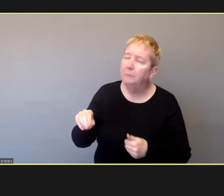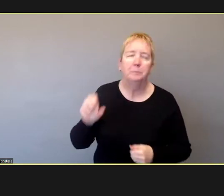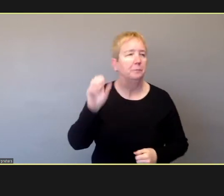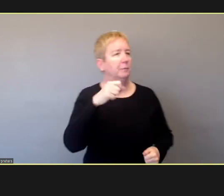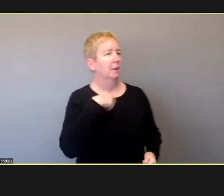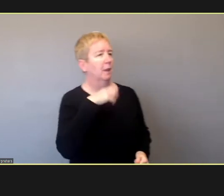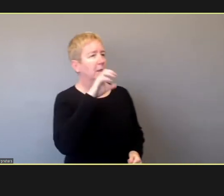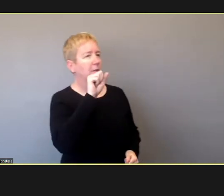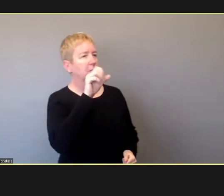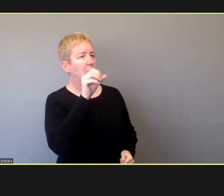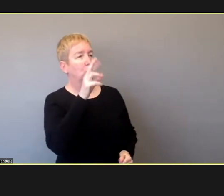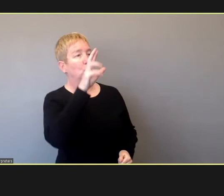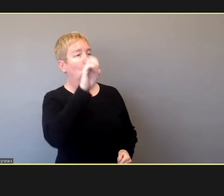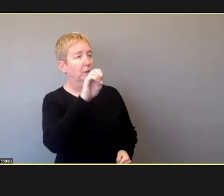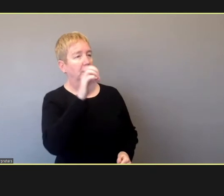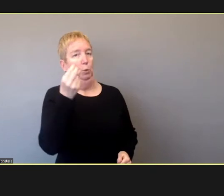Mexico.